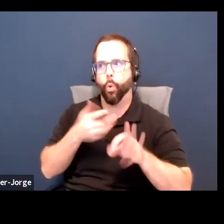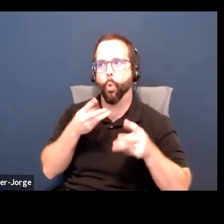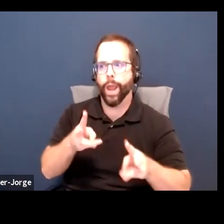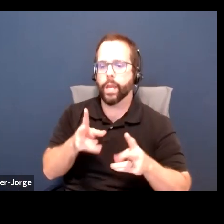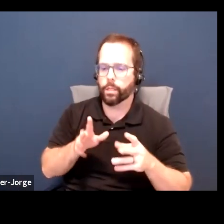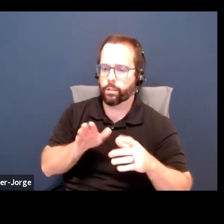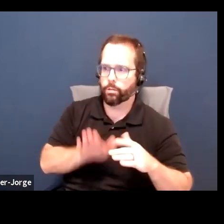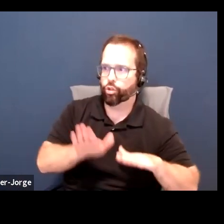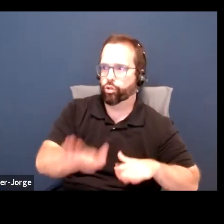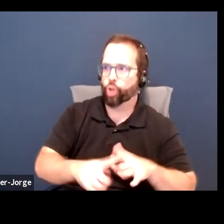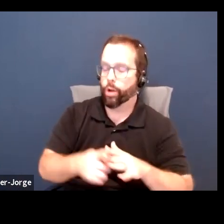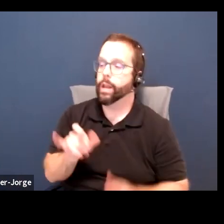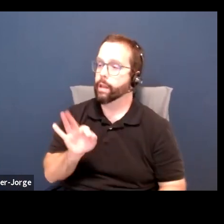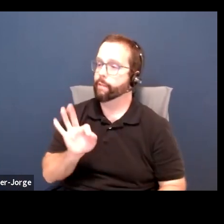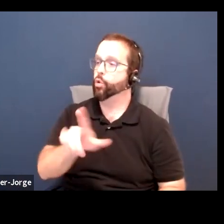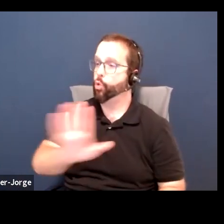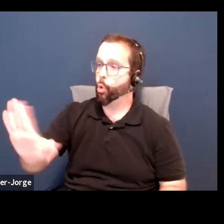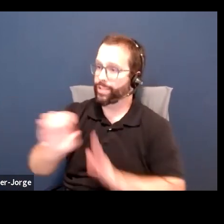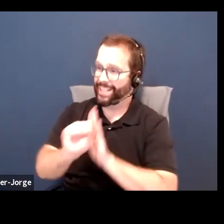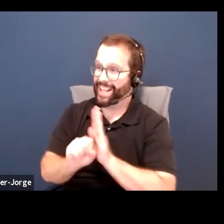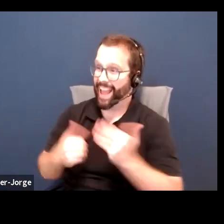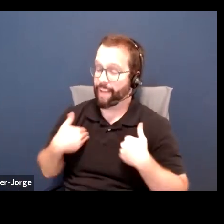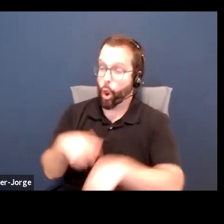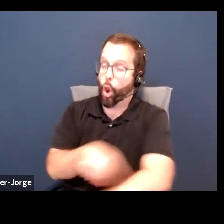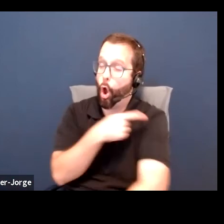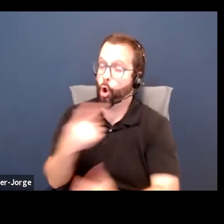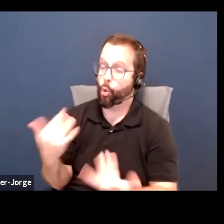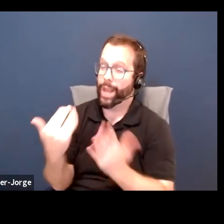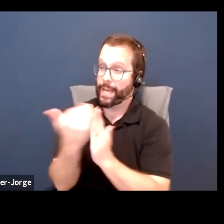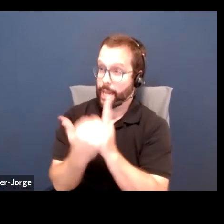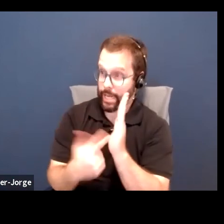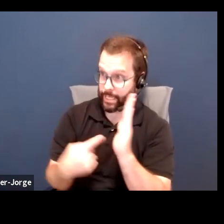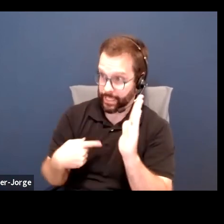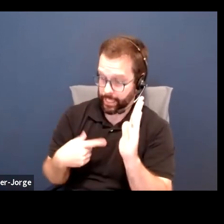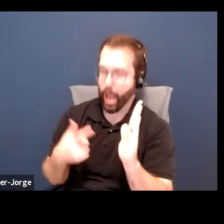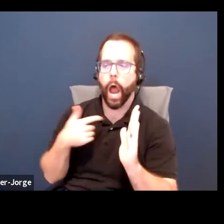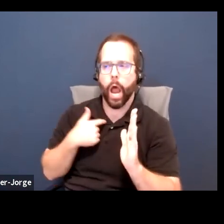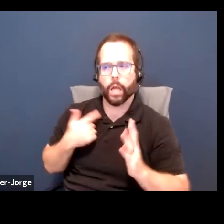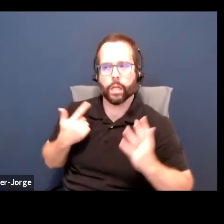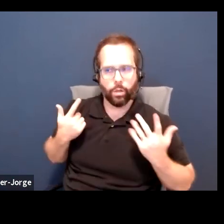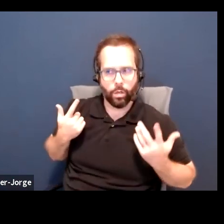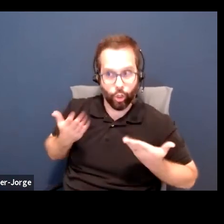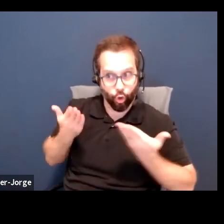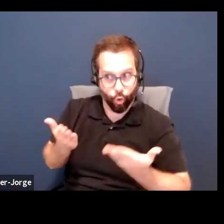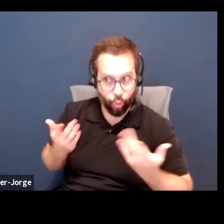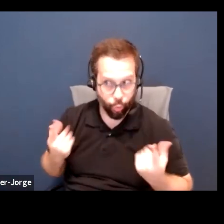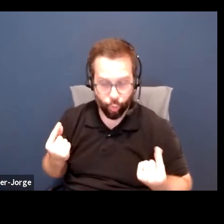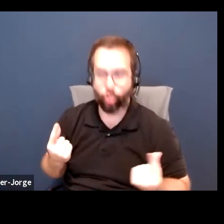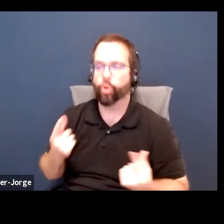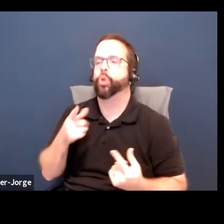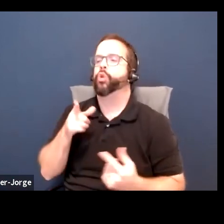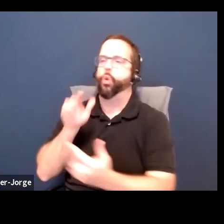lists, I would really, really encourage you to work with your state on, can you, using